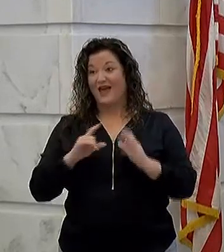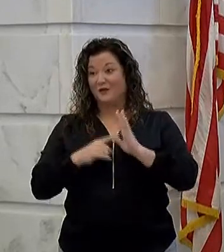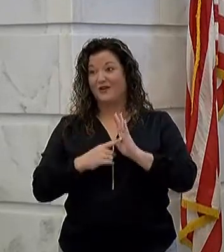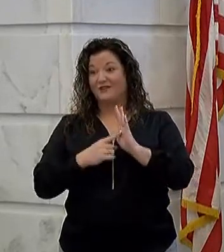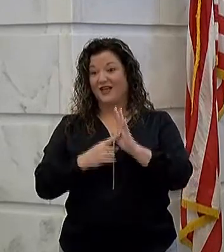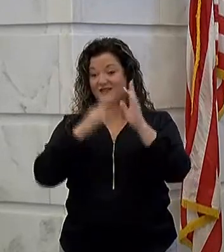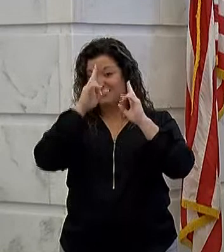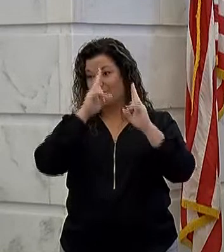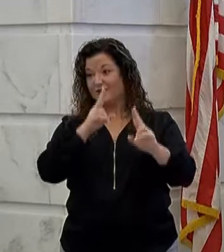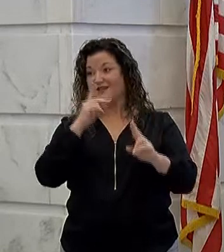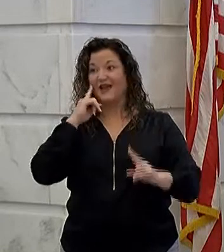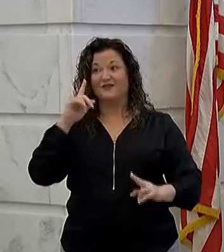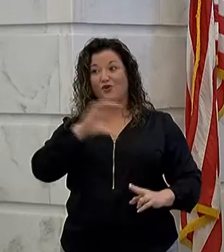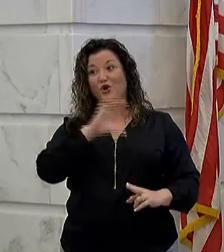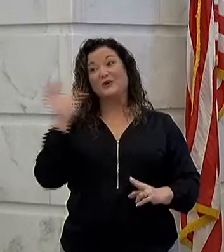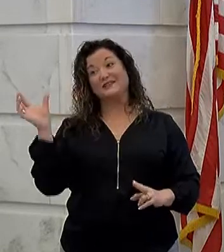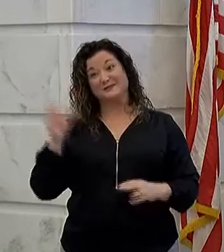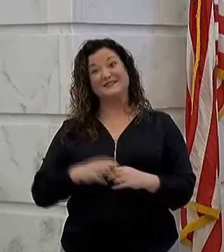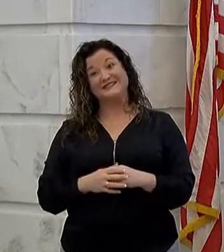their high regard for Christmas.